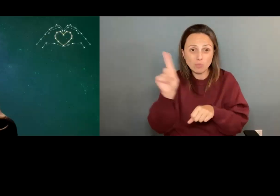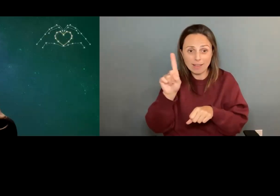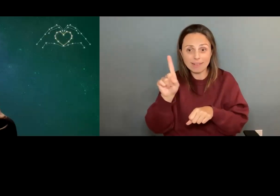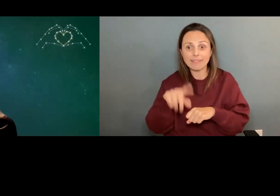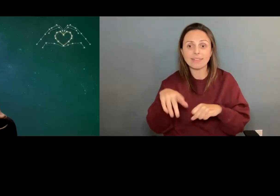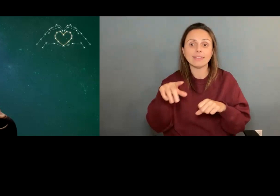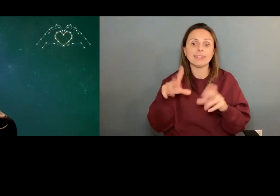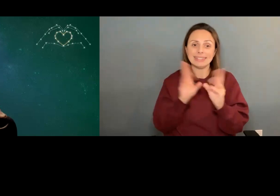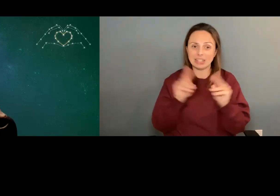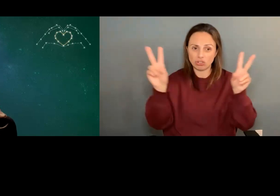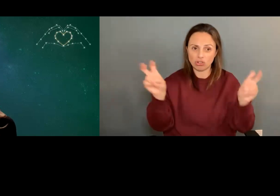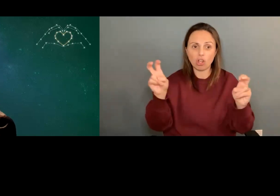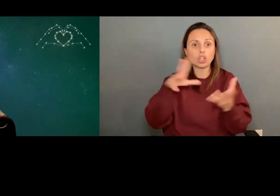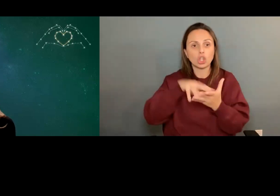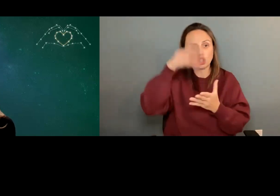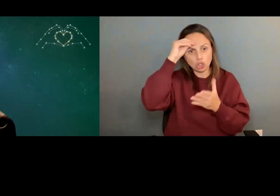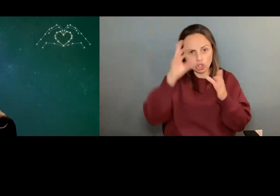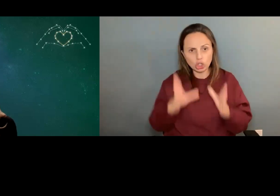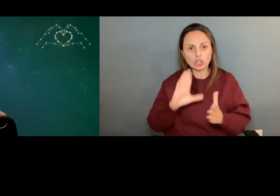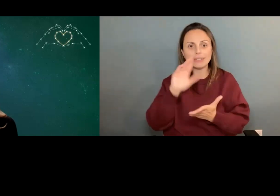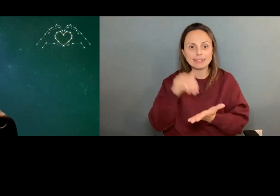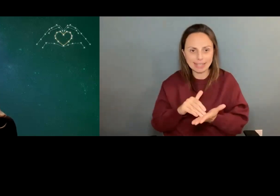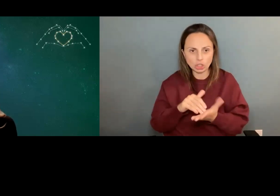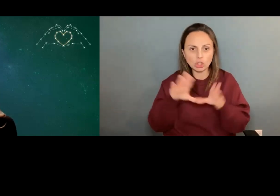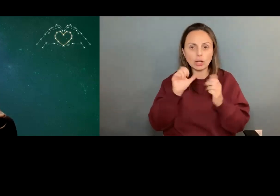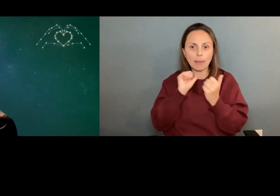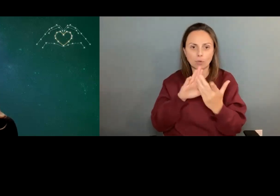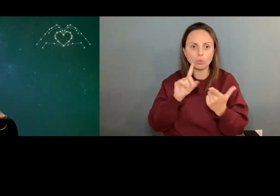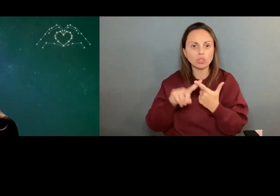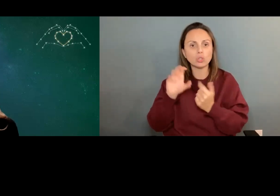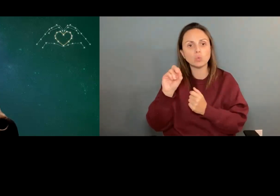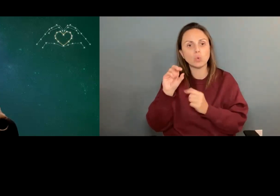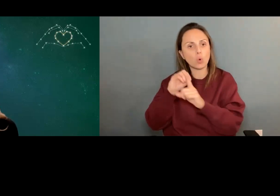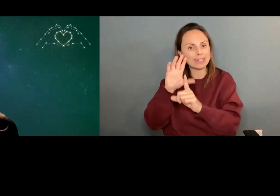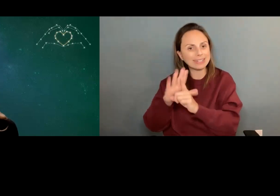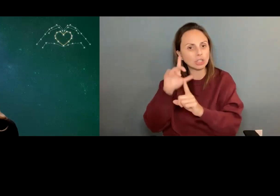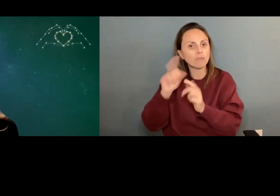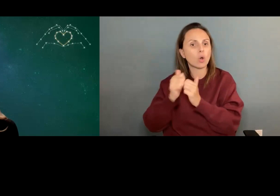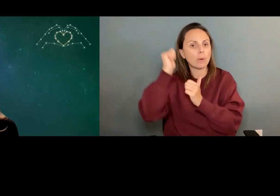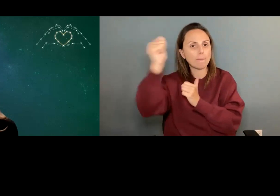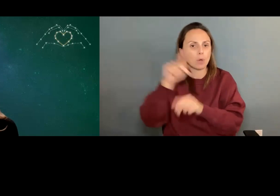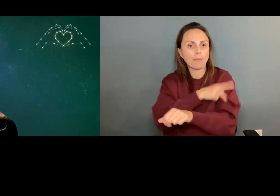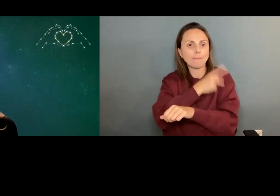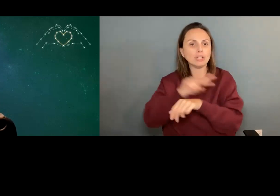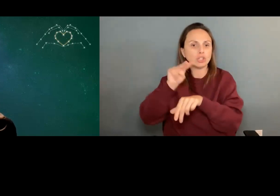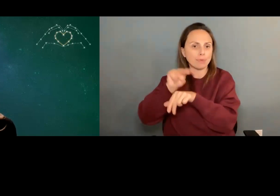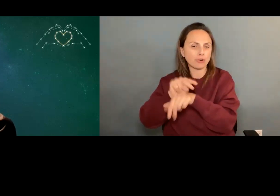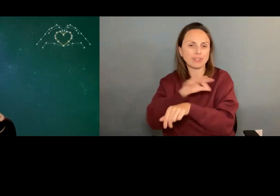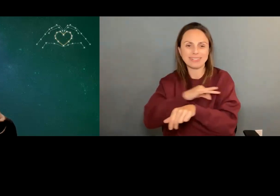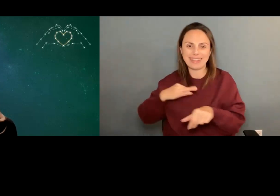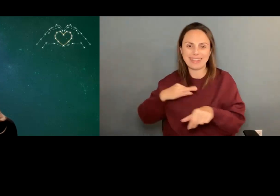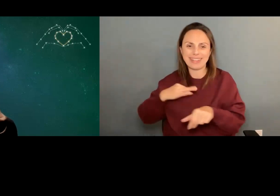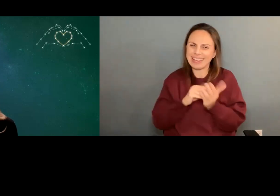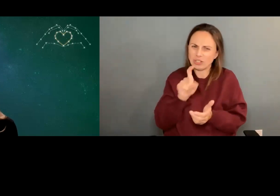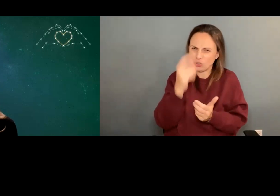a session entitled A Learner-Centered Approach to Orientation for Remote Patient Monitoring Staff. Again, you should